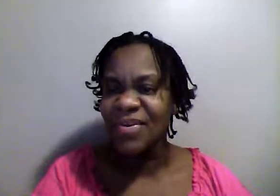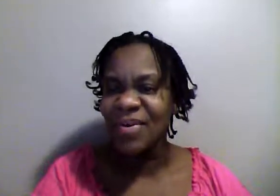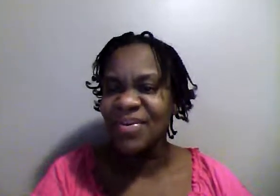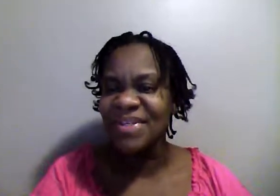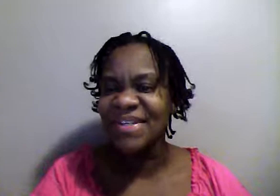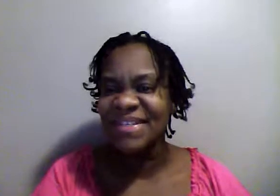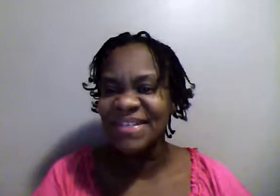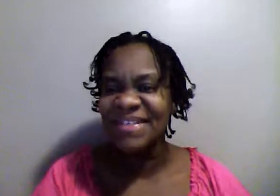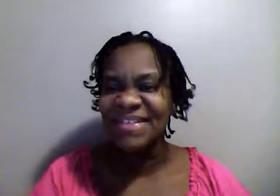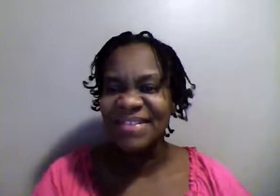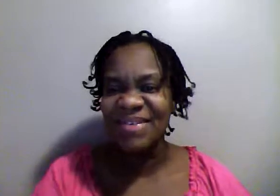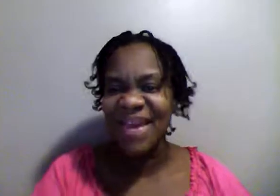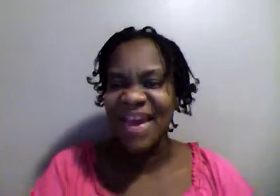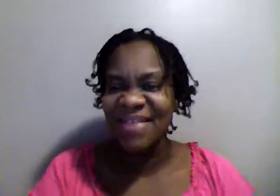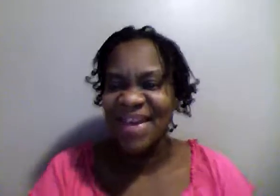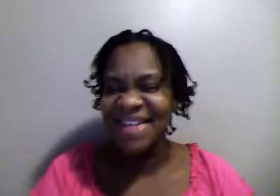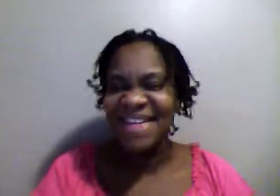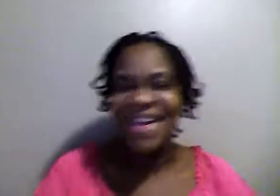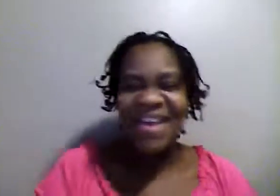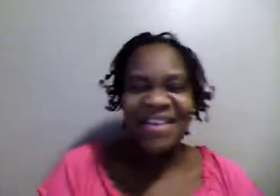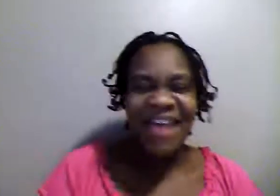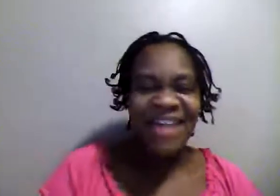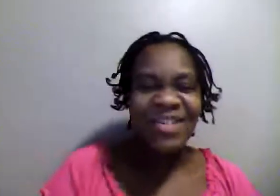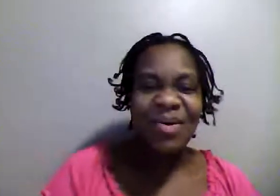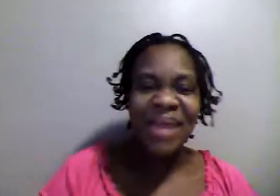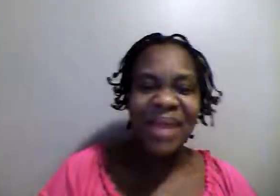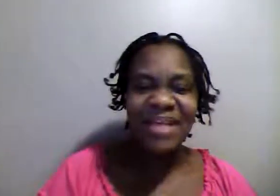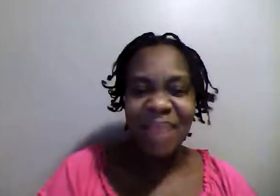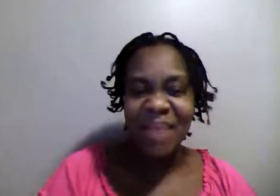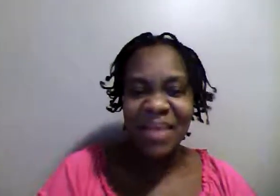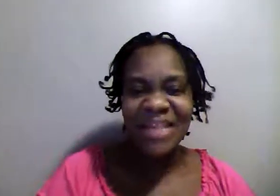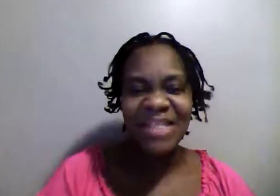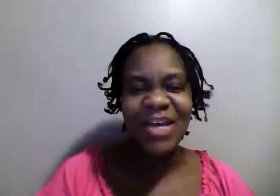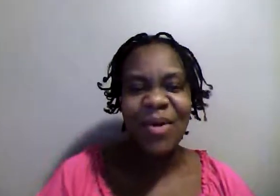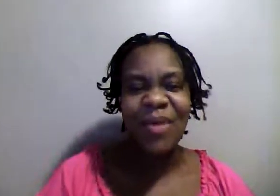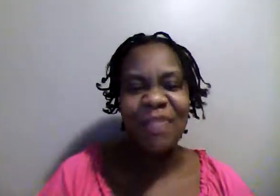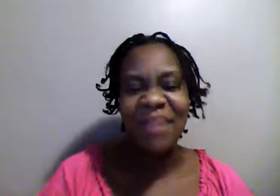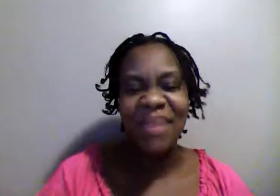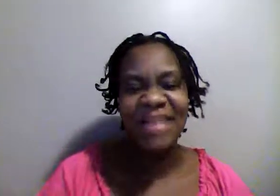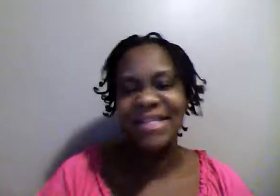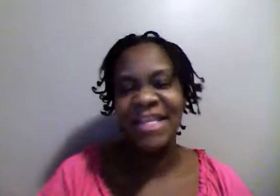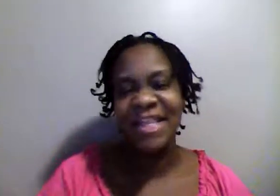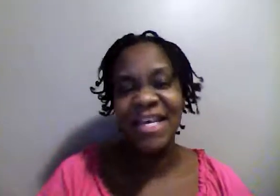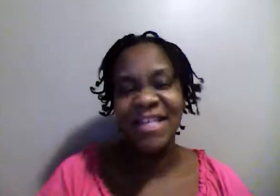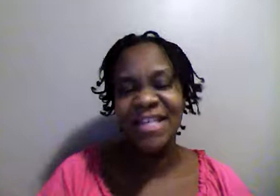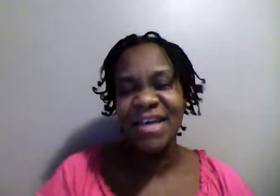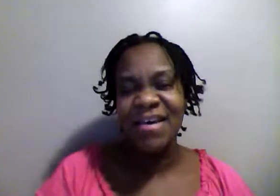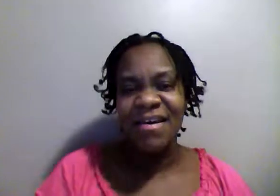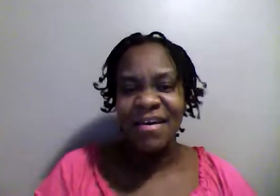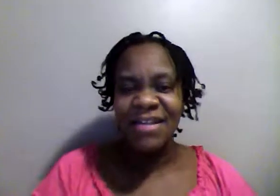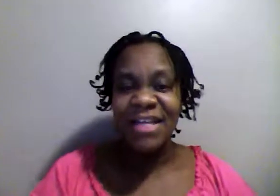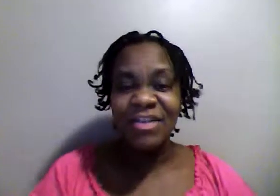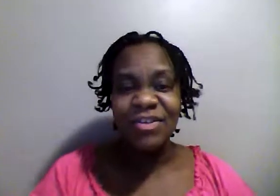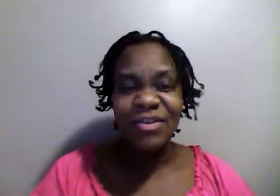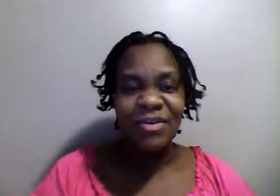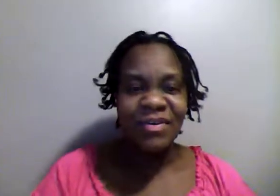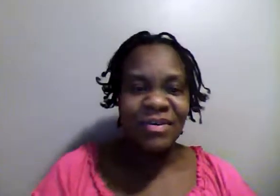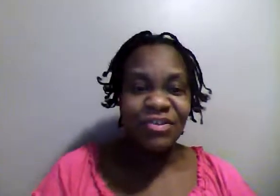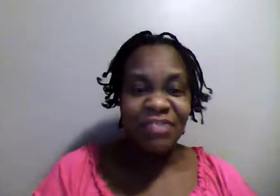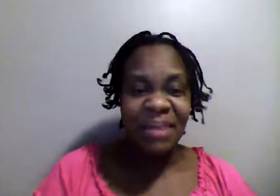don't. Okay, I'm right. Right, so black plastic or red plastic, these tend to trap